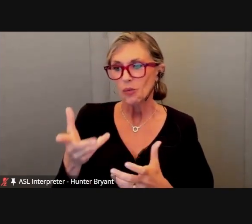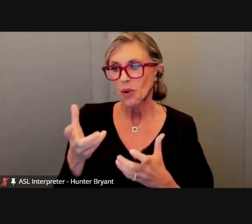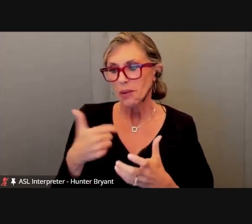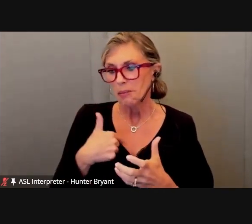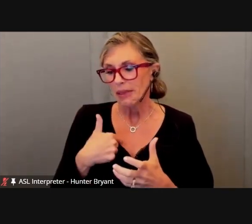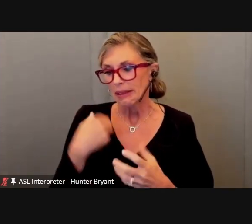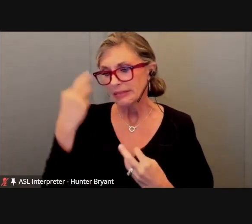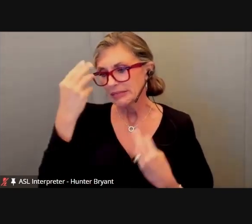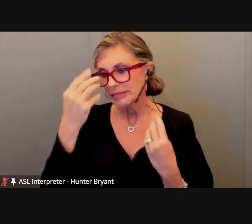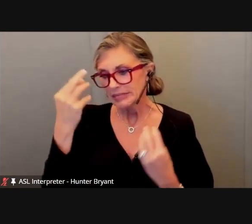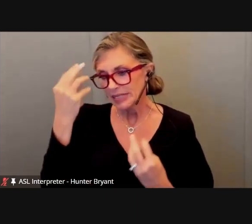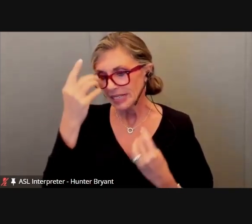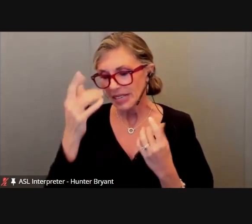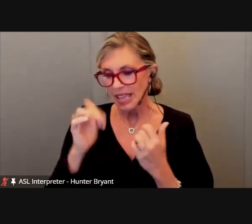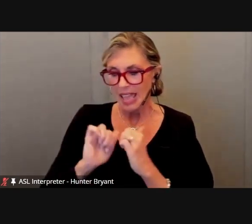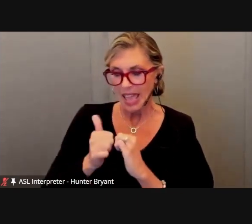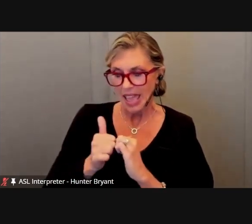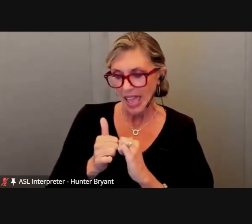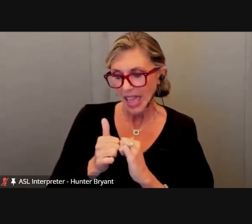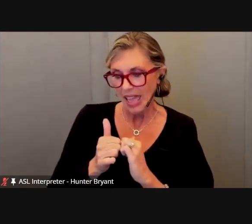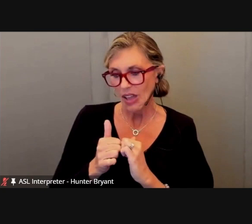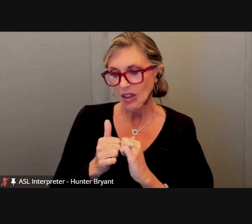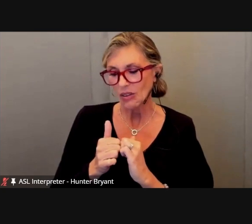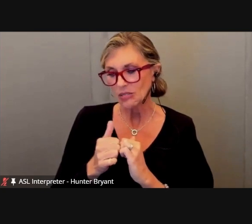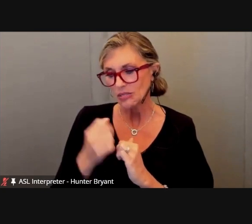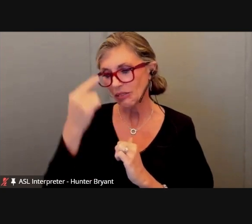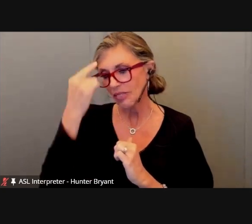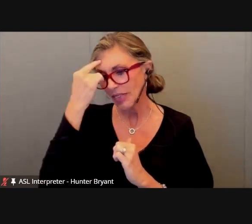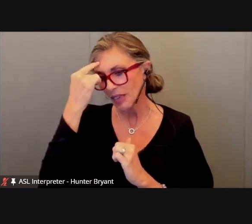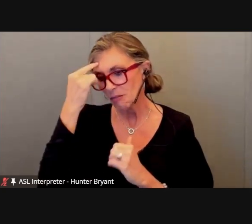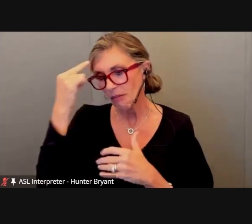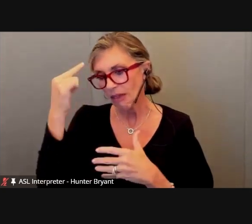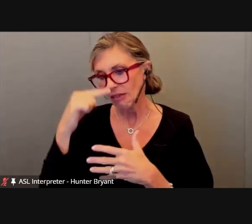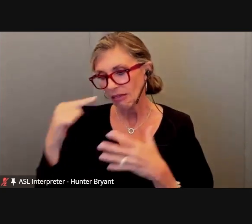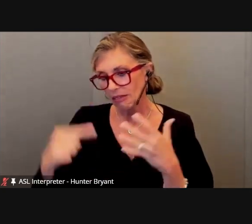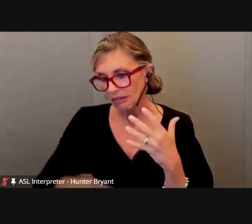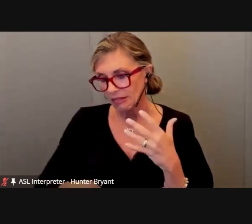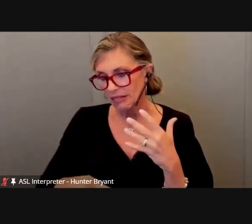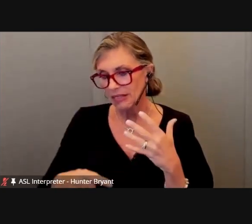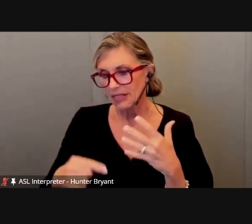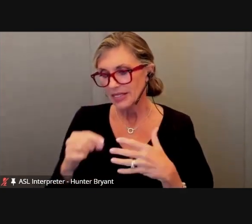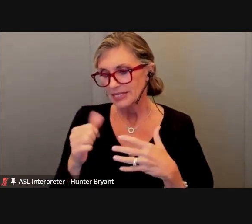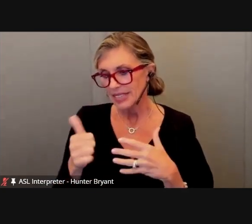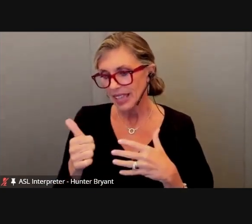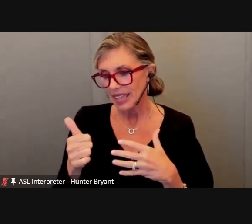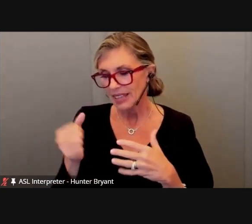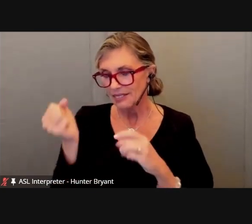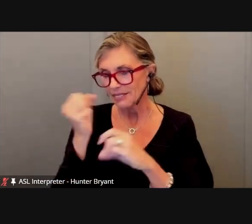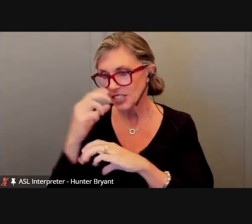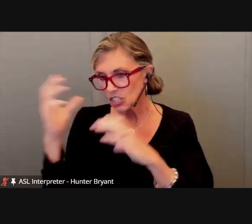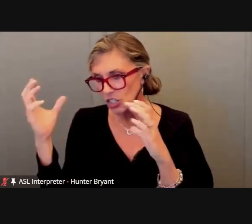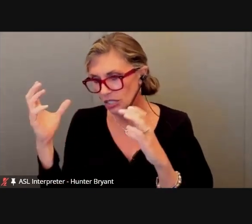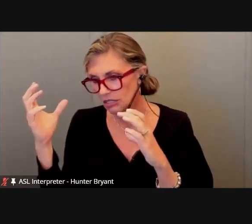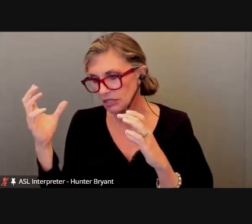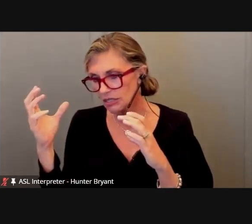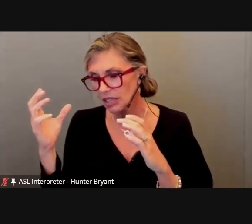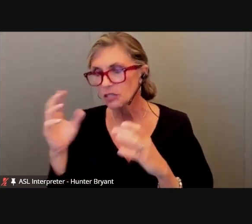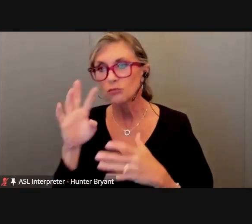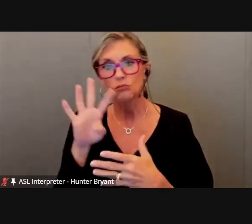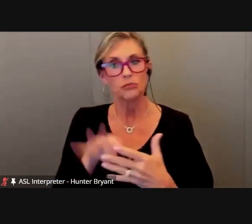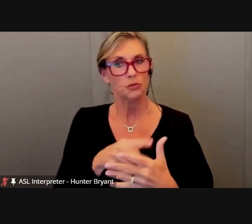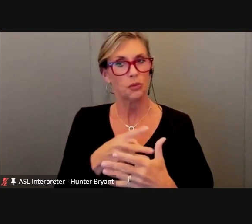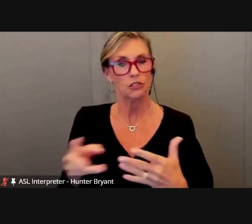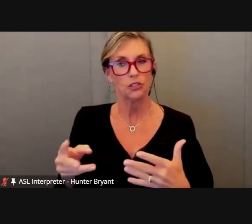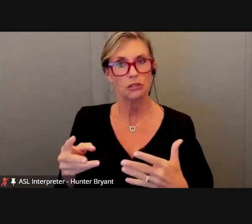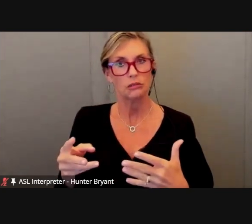these, looking at the 10 visions and where we are now. And spreadsheets always help me to see